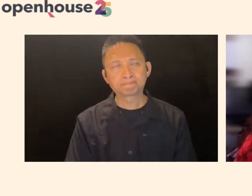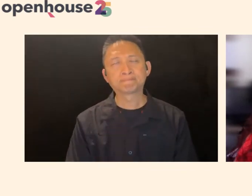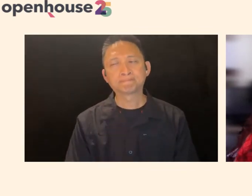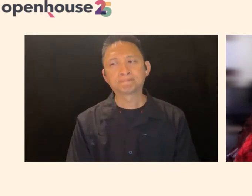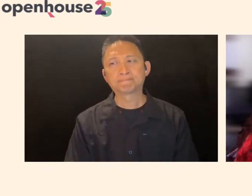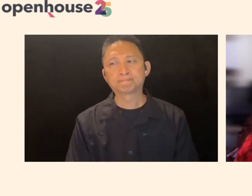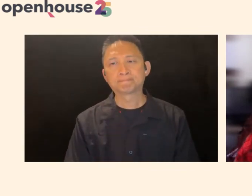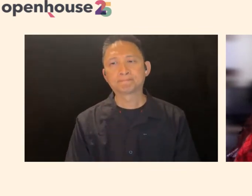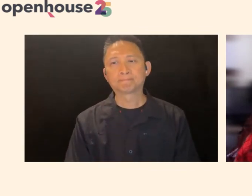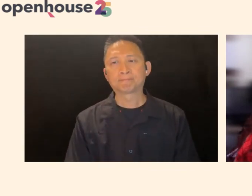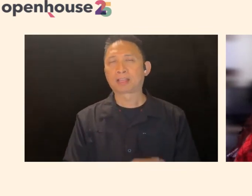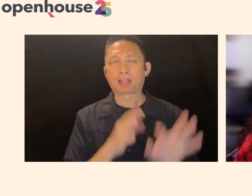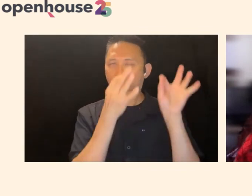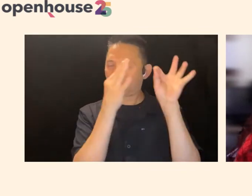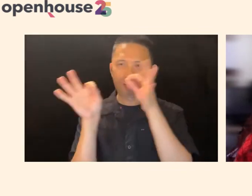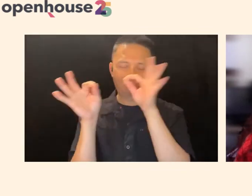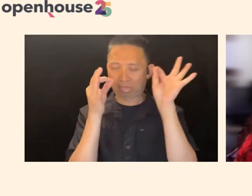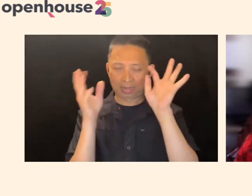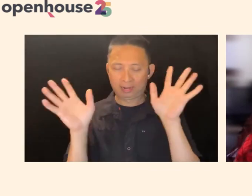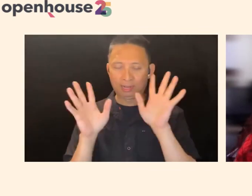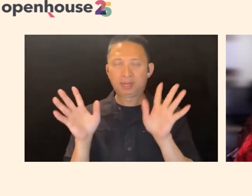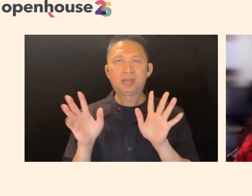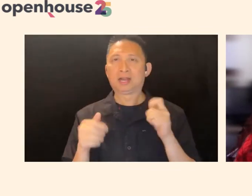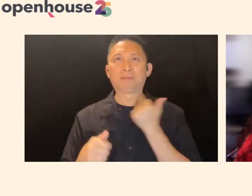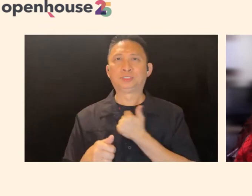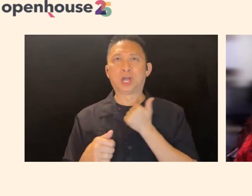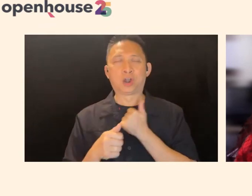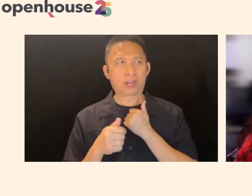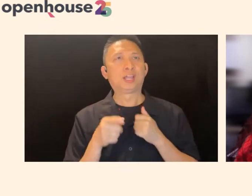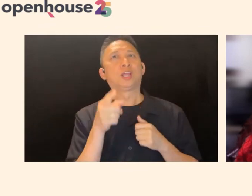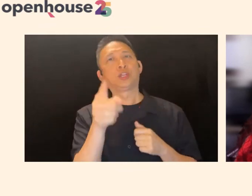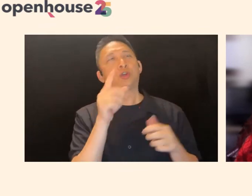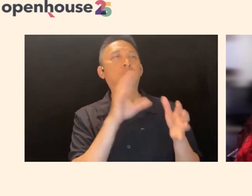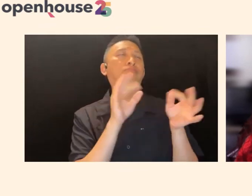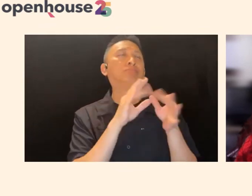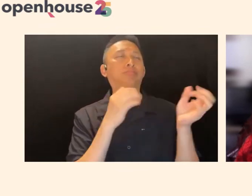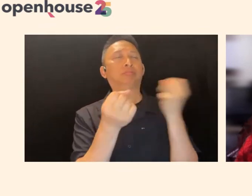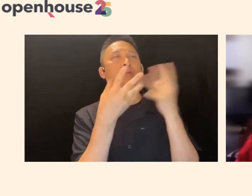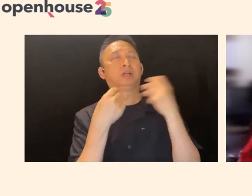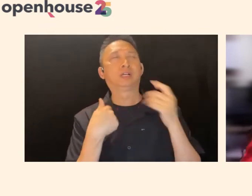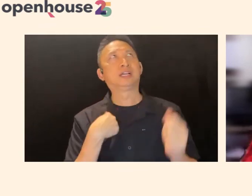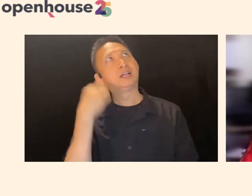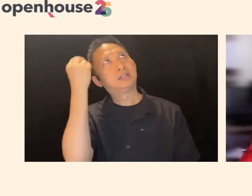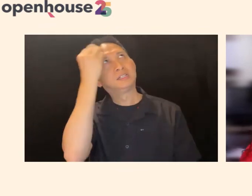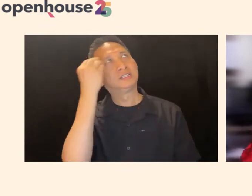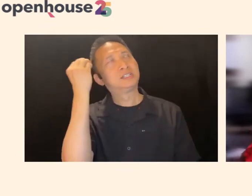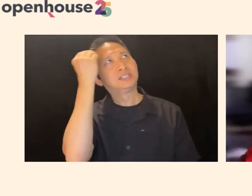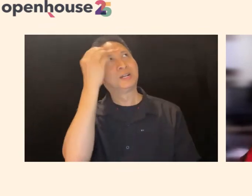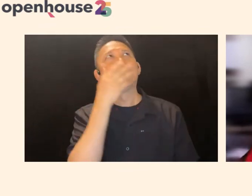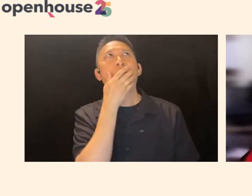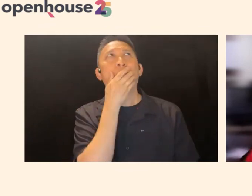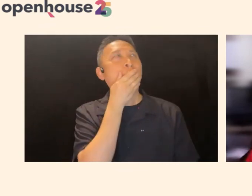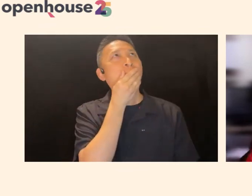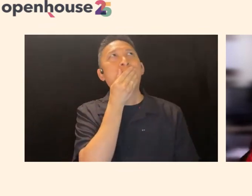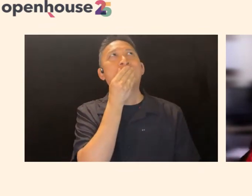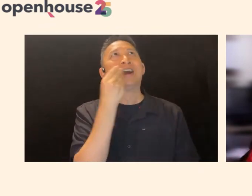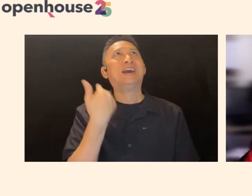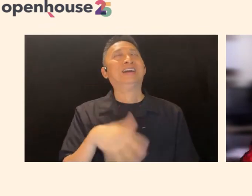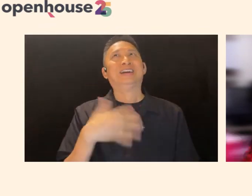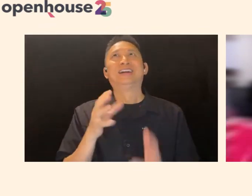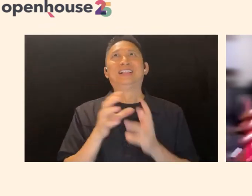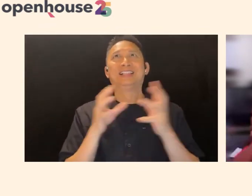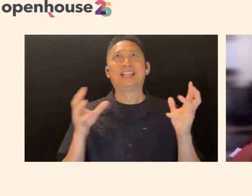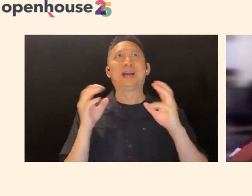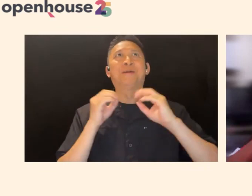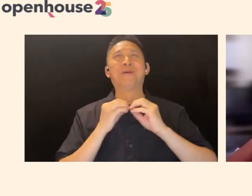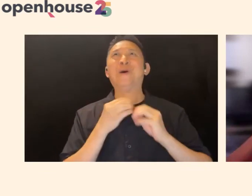I'm sorry, I just like as you were thinking, just kind of diving more and more into this rabbit hole that I'm entering into. And so, you